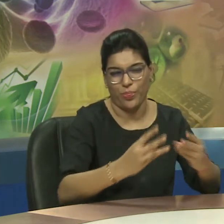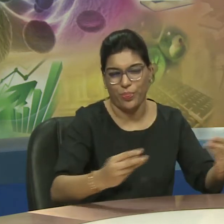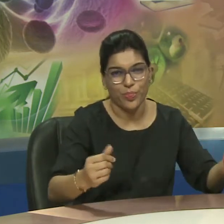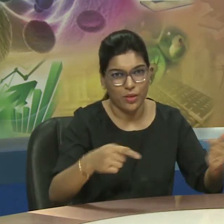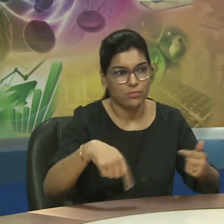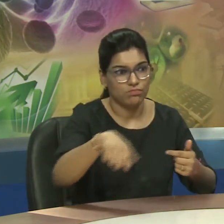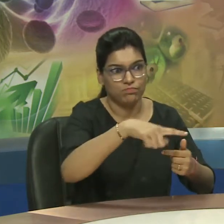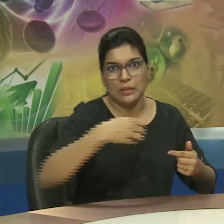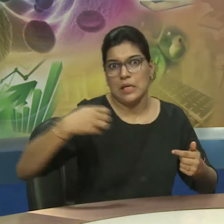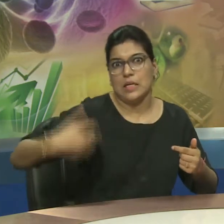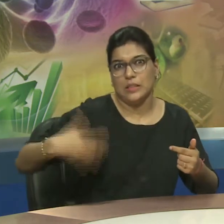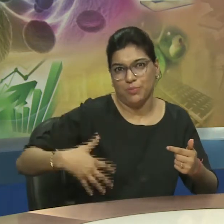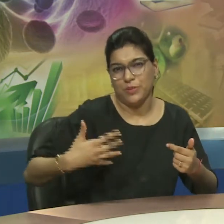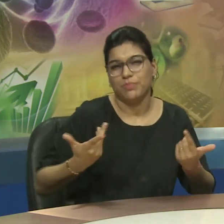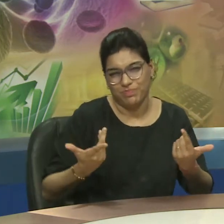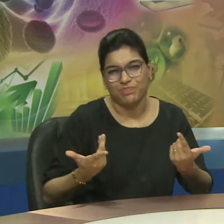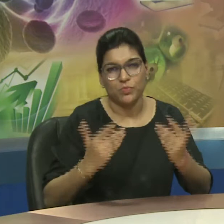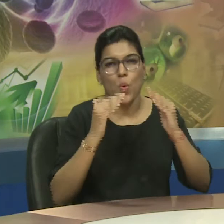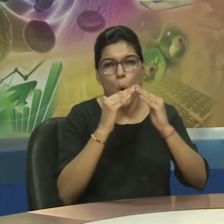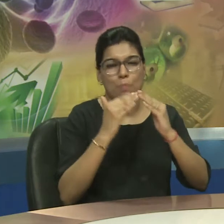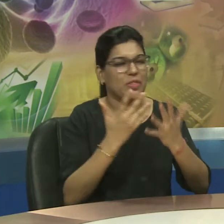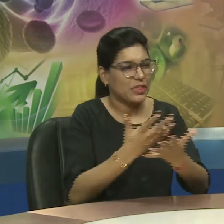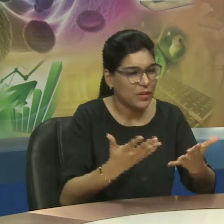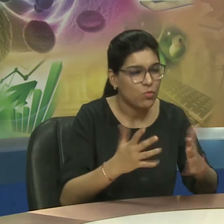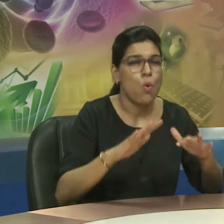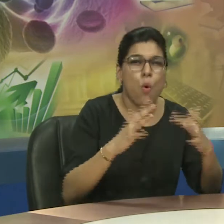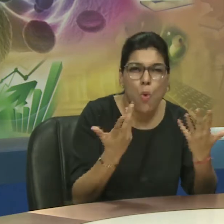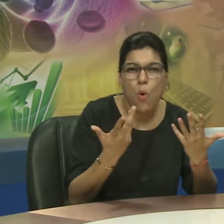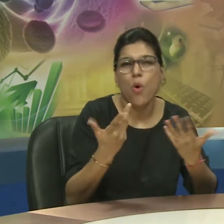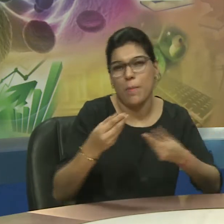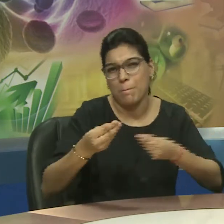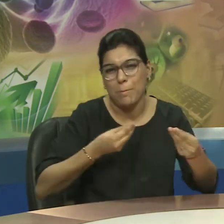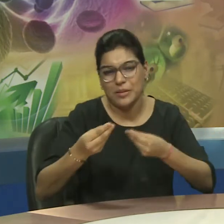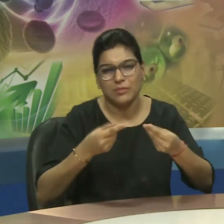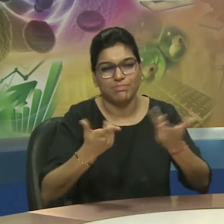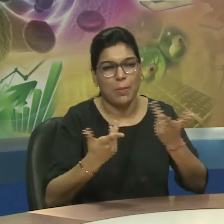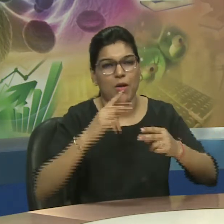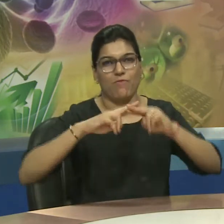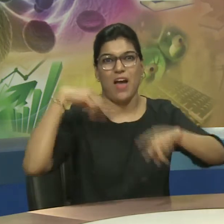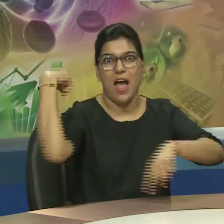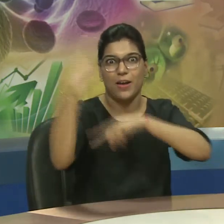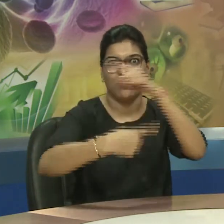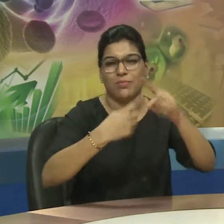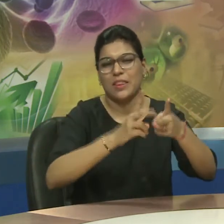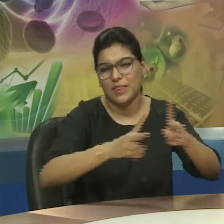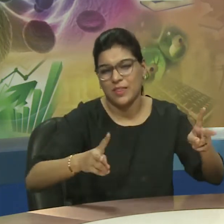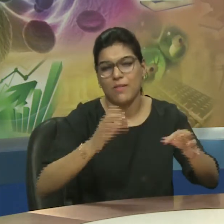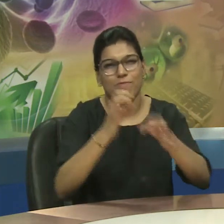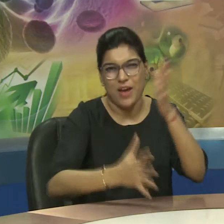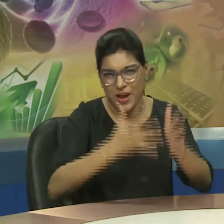lost or damaged by the fire,